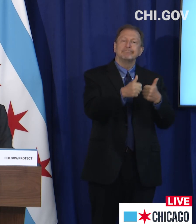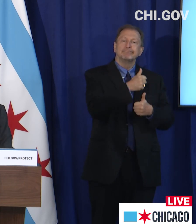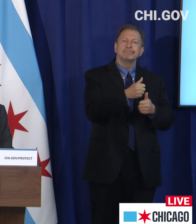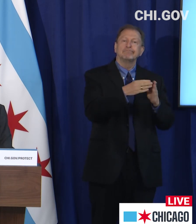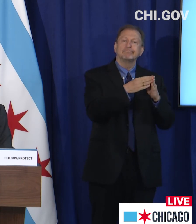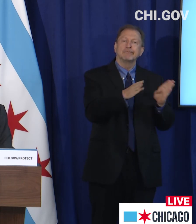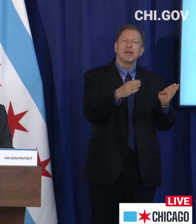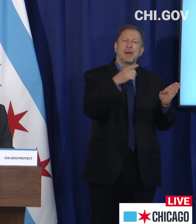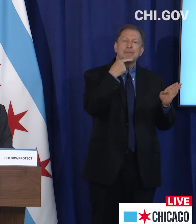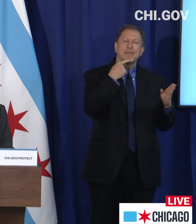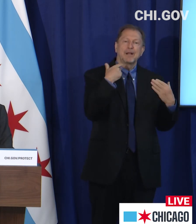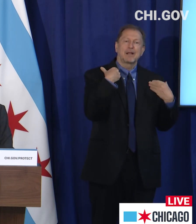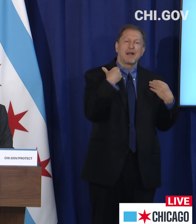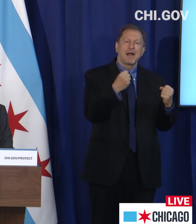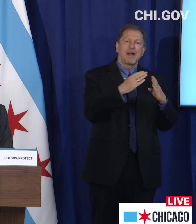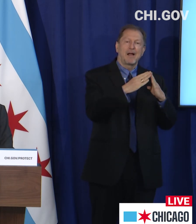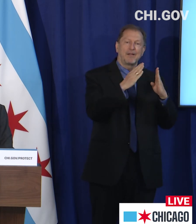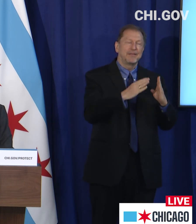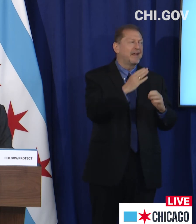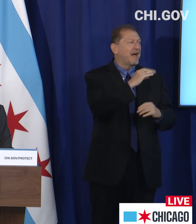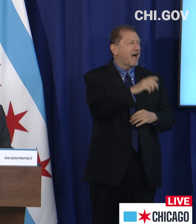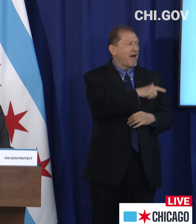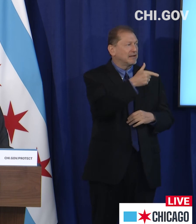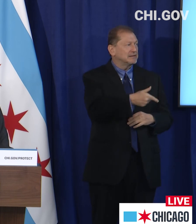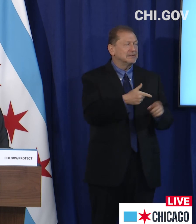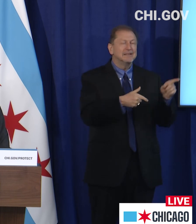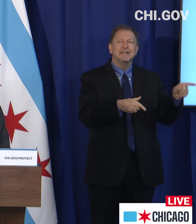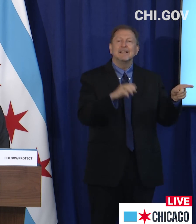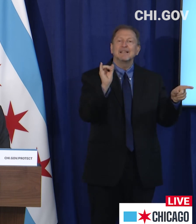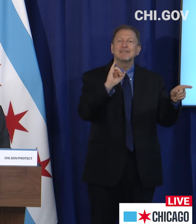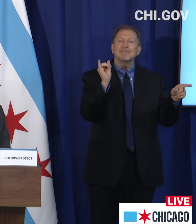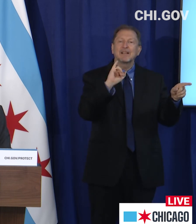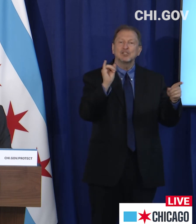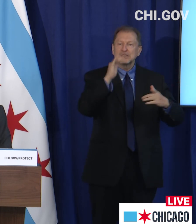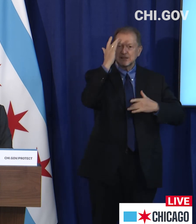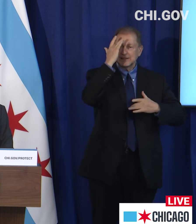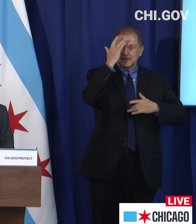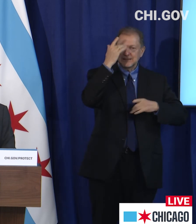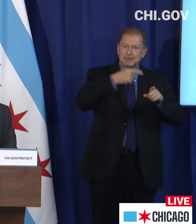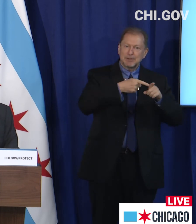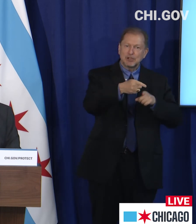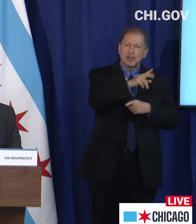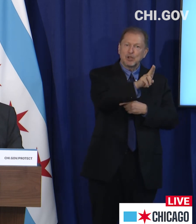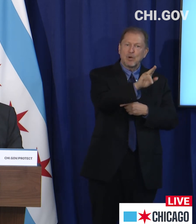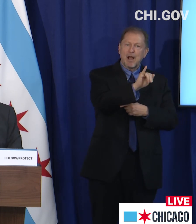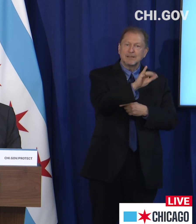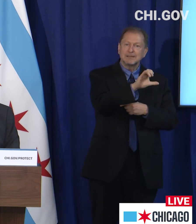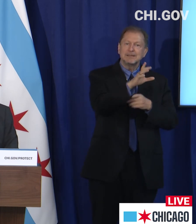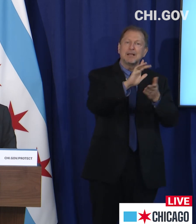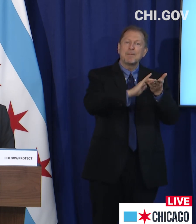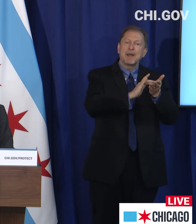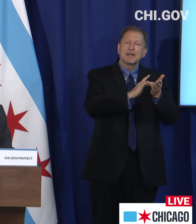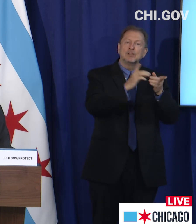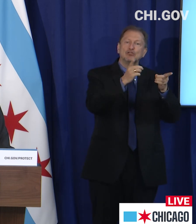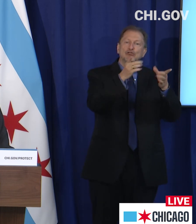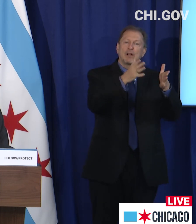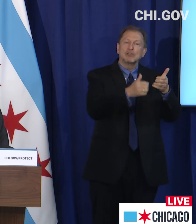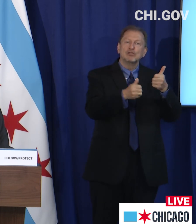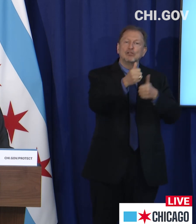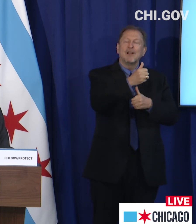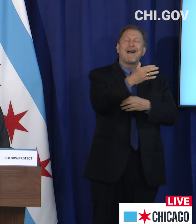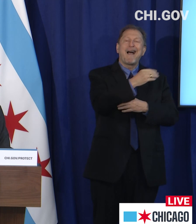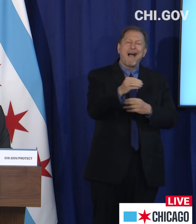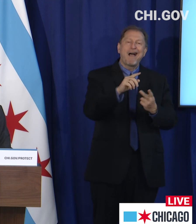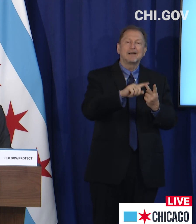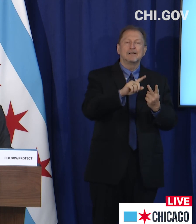Alfreda Mena Laura, Infectious Disease Specialist and UIC Medical Director for Infection Control at St.